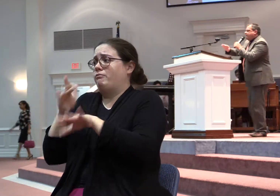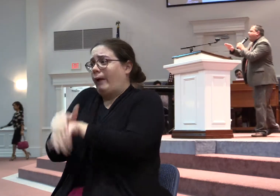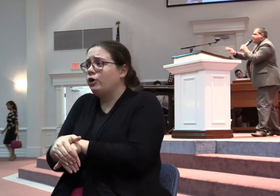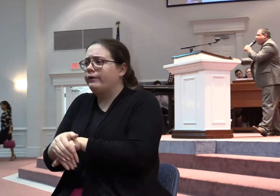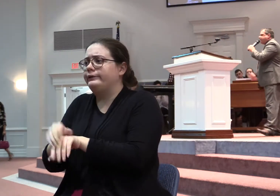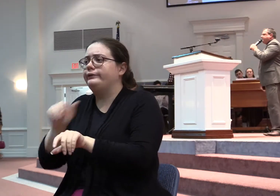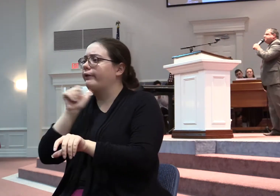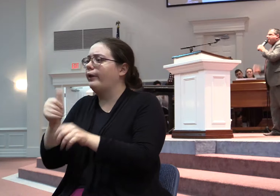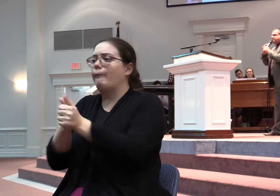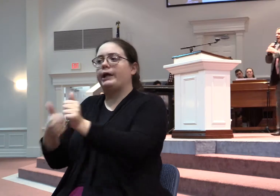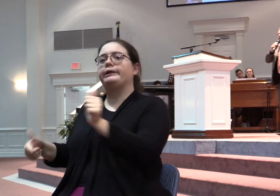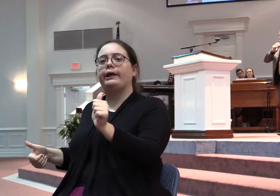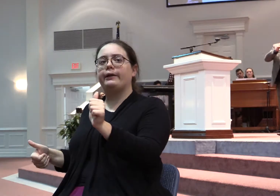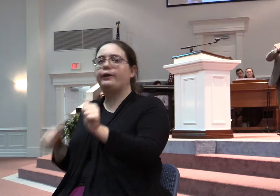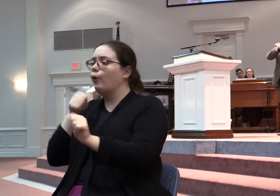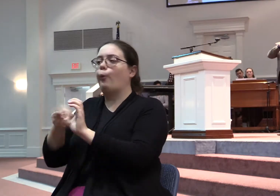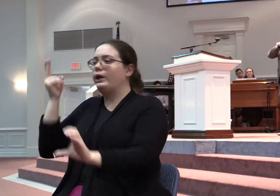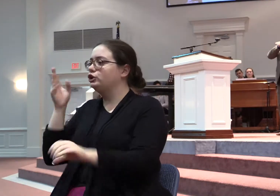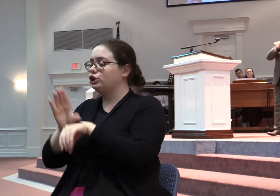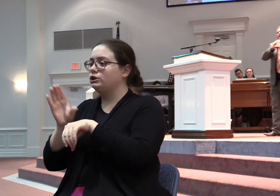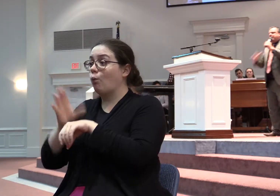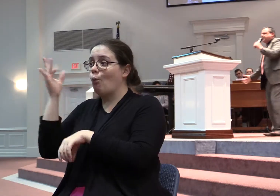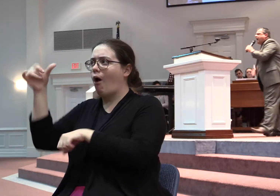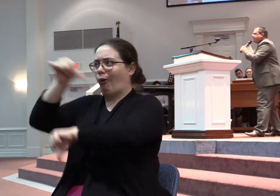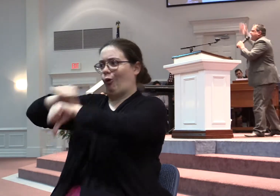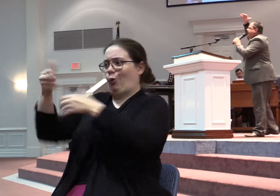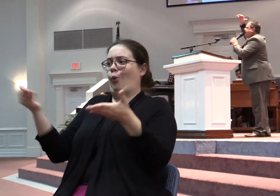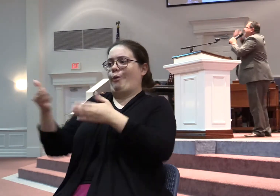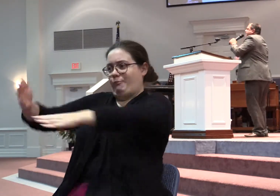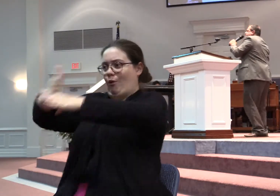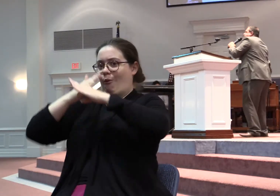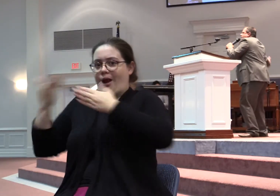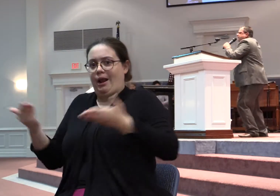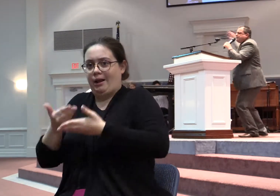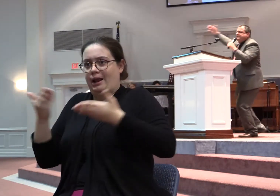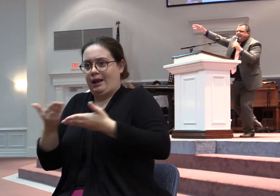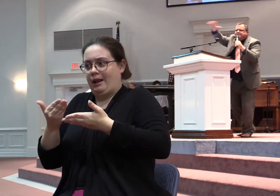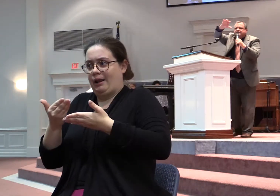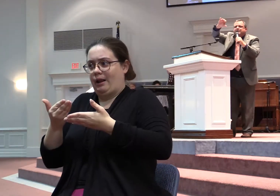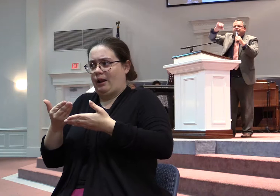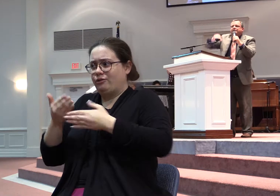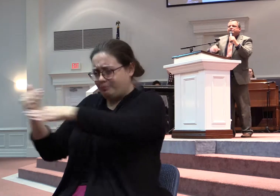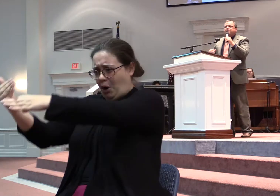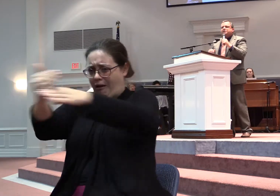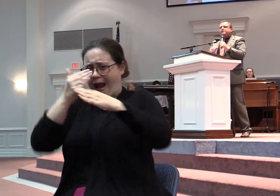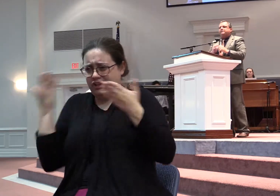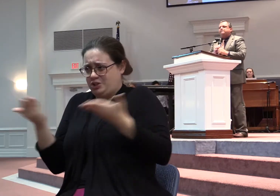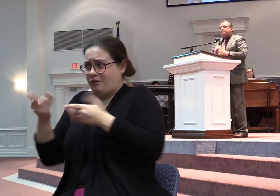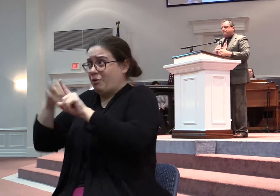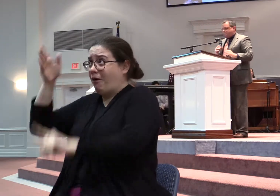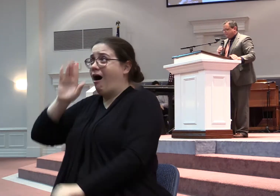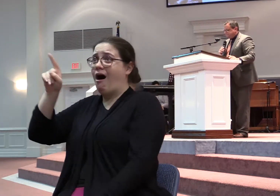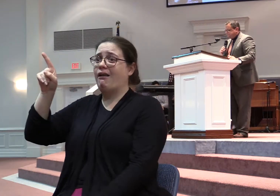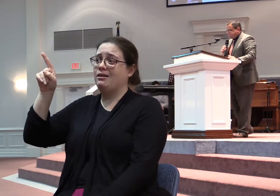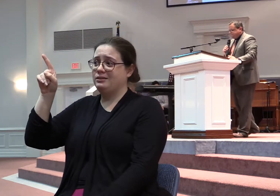don't ever walk away from the church. Because there's anointing here, there's a covering here, there's a canopy of protection in the church.